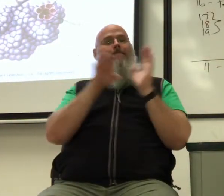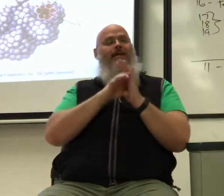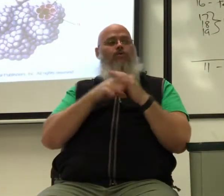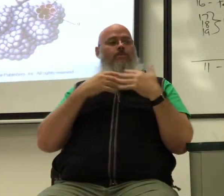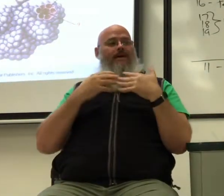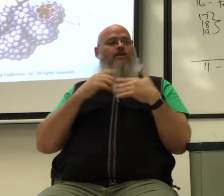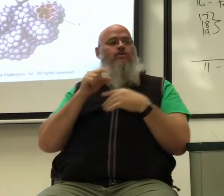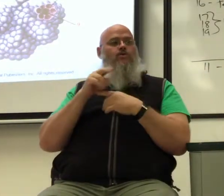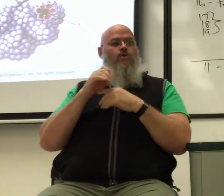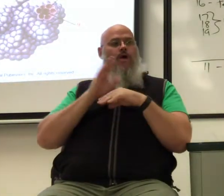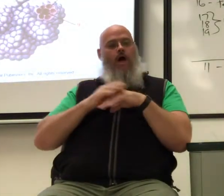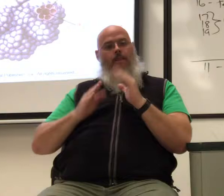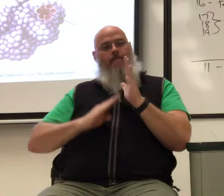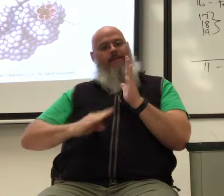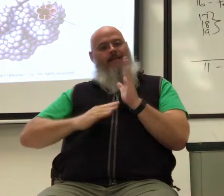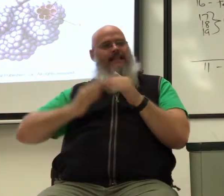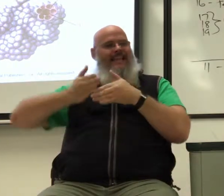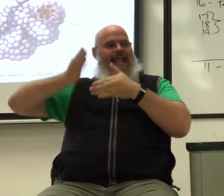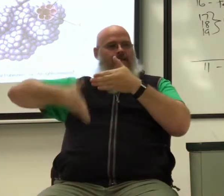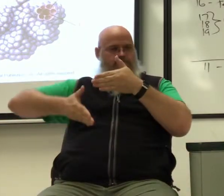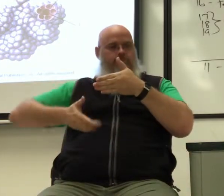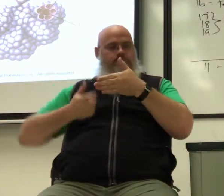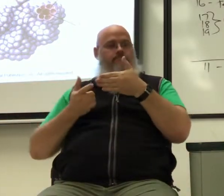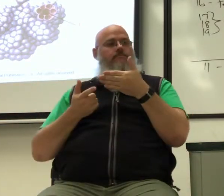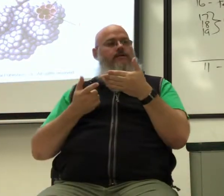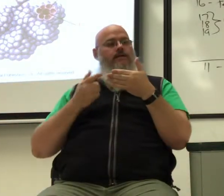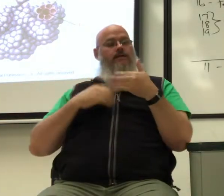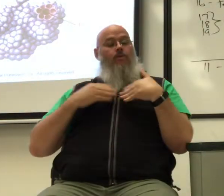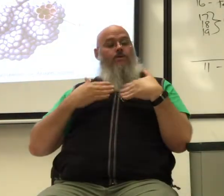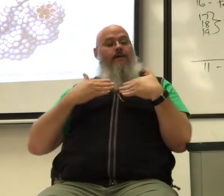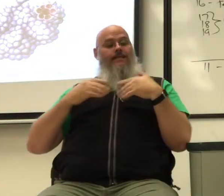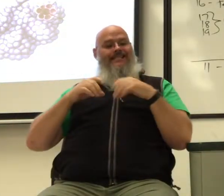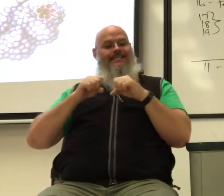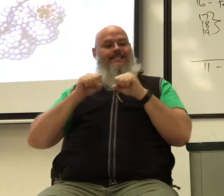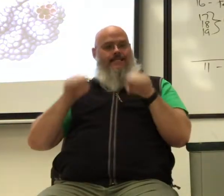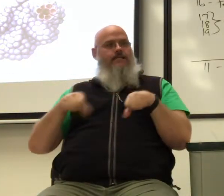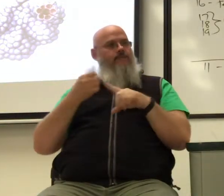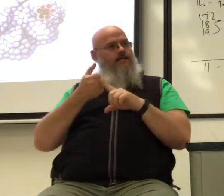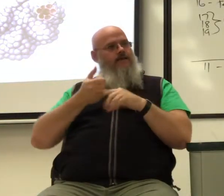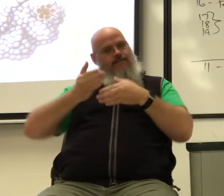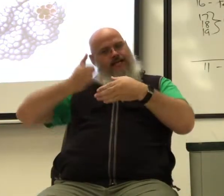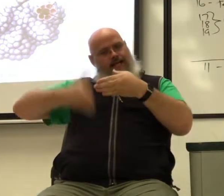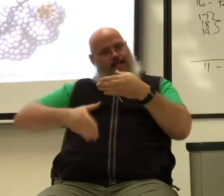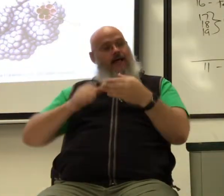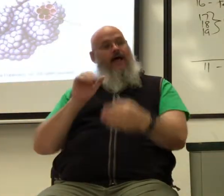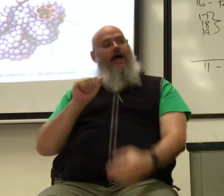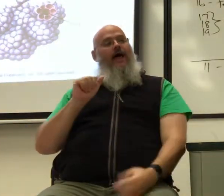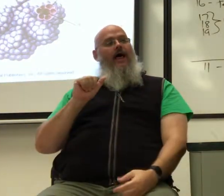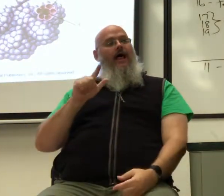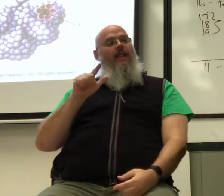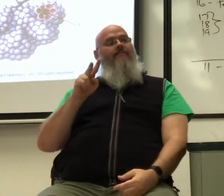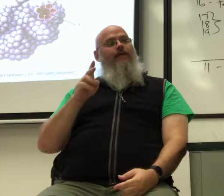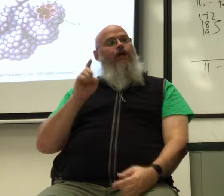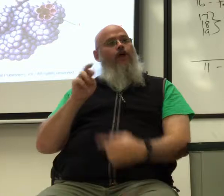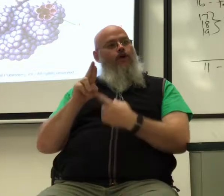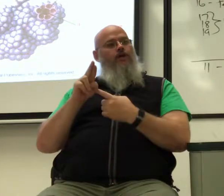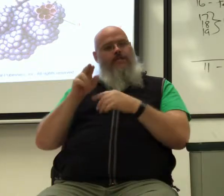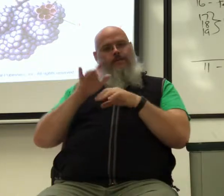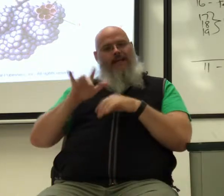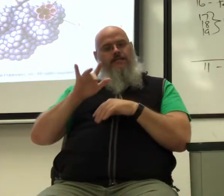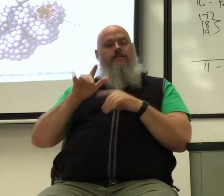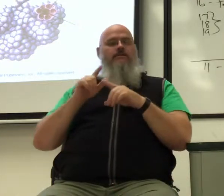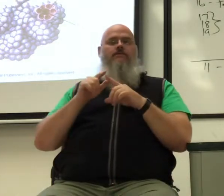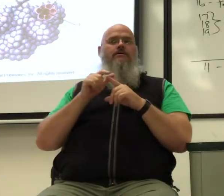respiratory zone, the very bottom, the dead end. Remember, the respiratory system is a dead end, the alveolar spaces. We're not quite there yet. We got to get to